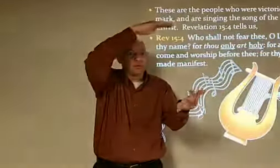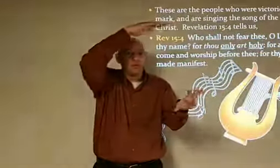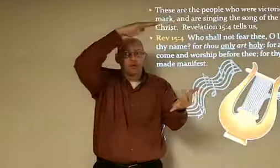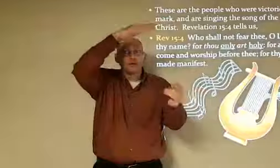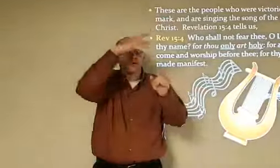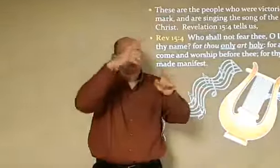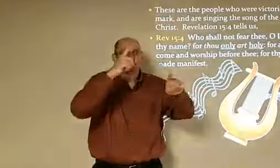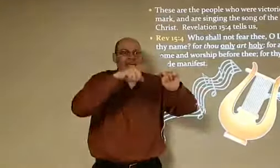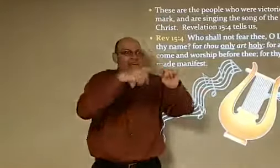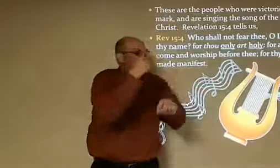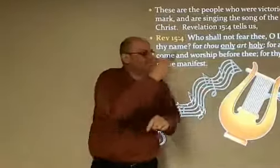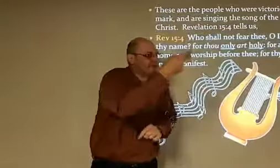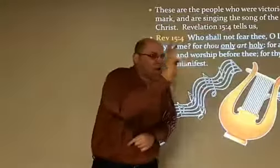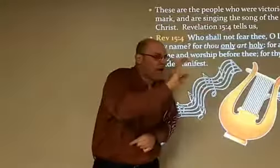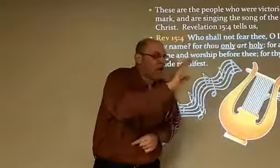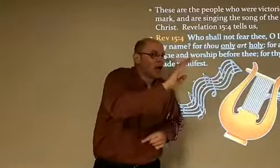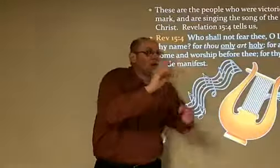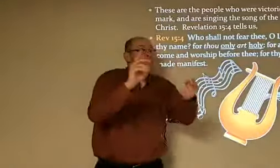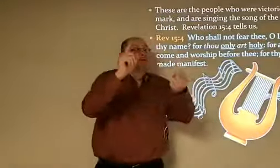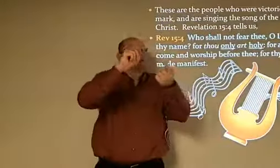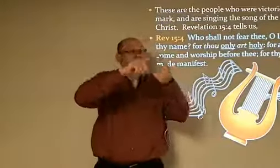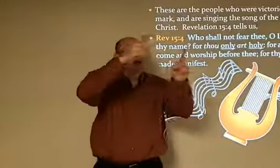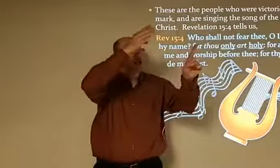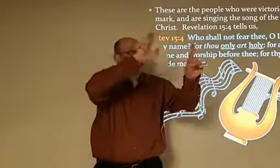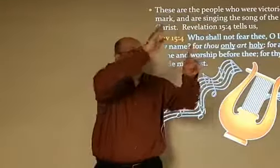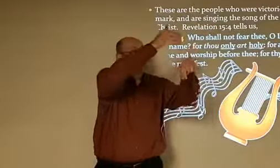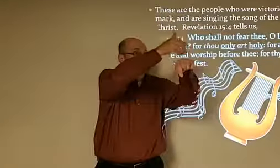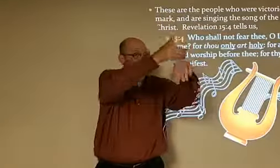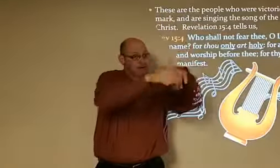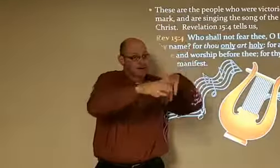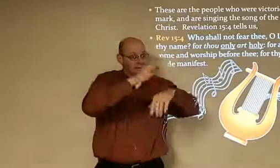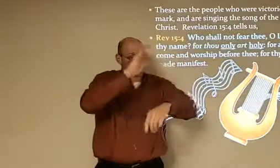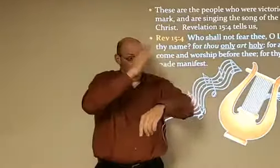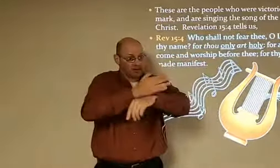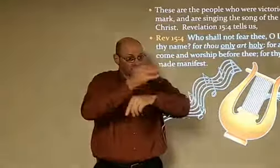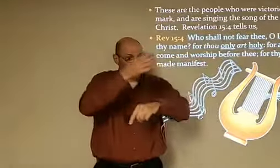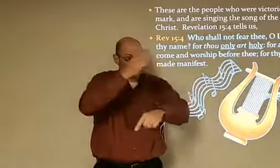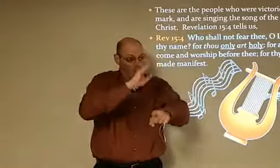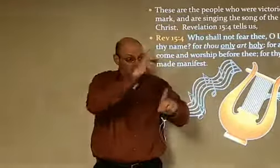meaning the example of Christ. So you could not see Christ. He would form